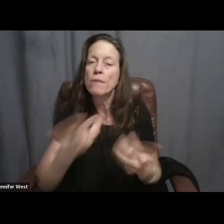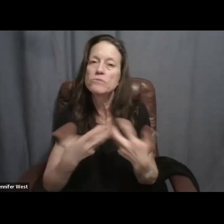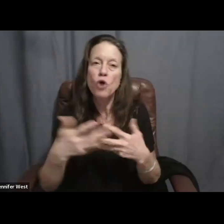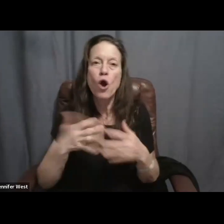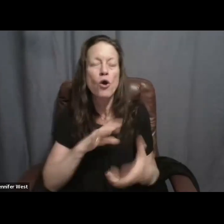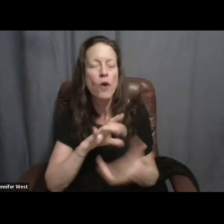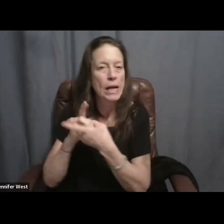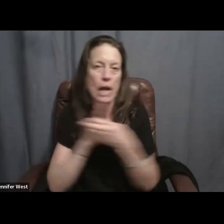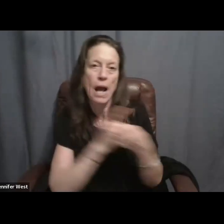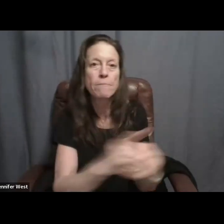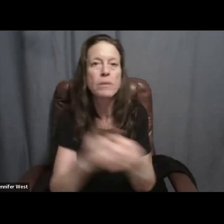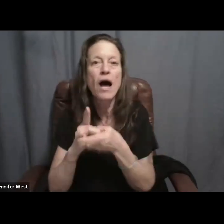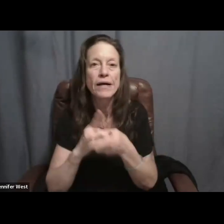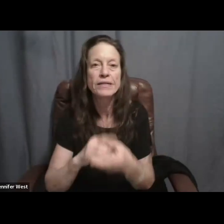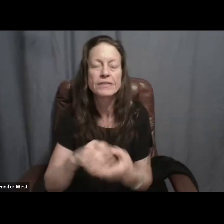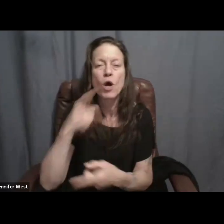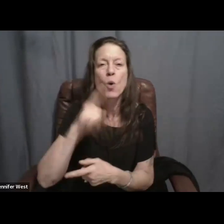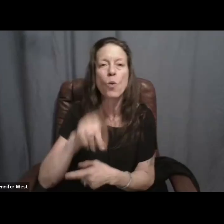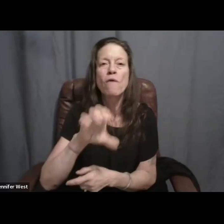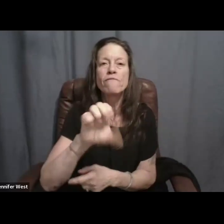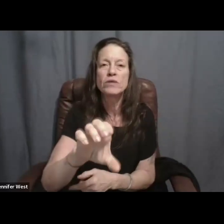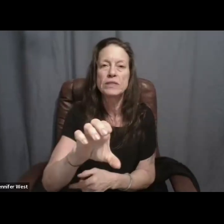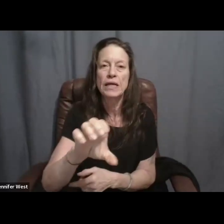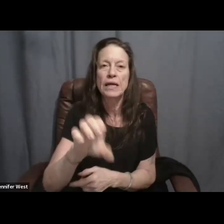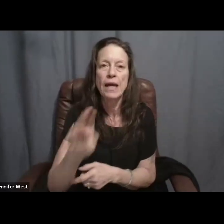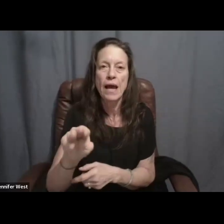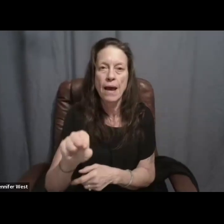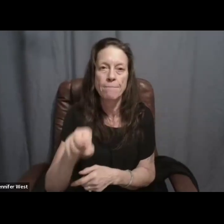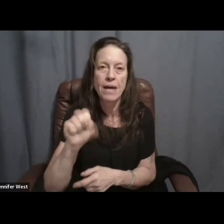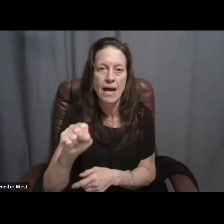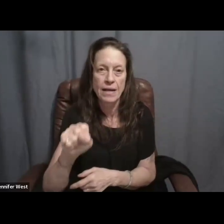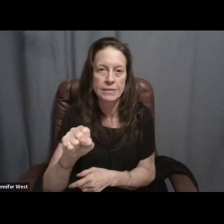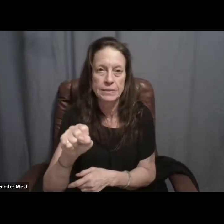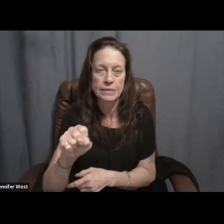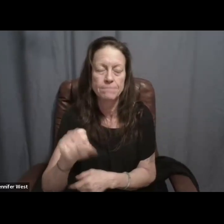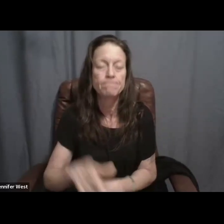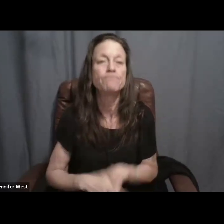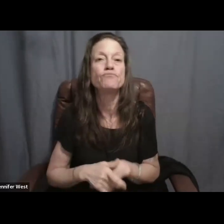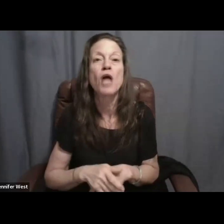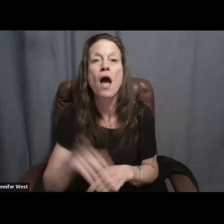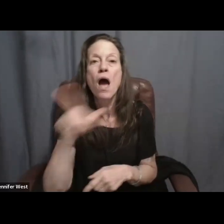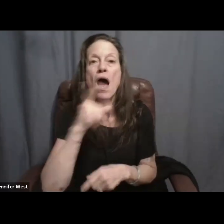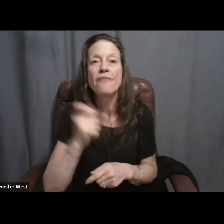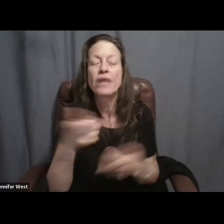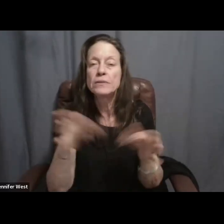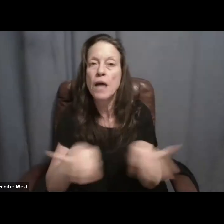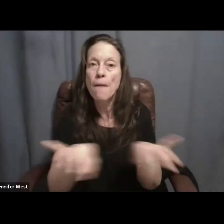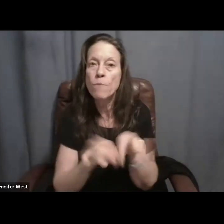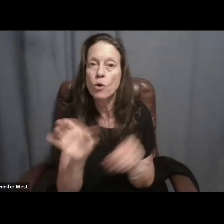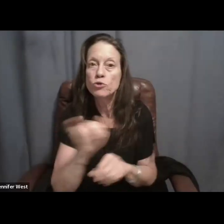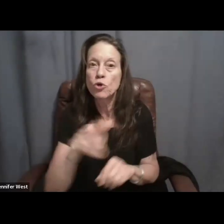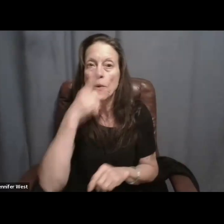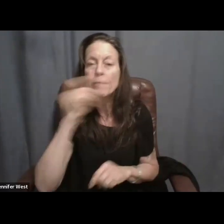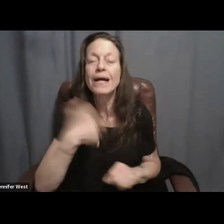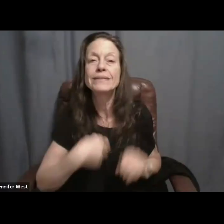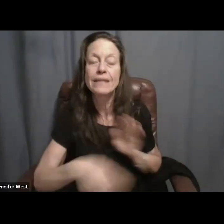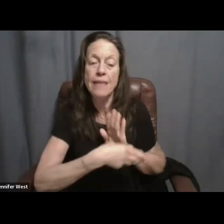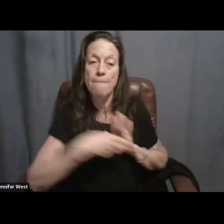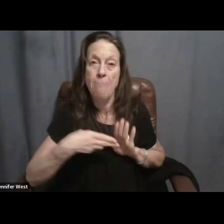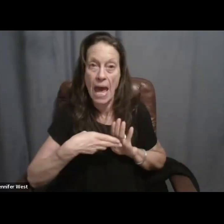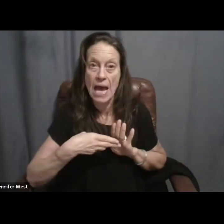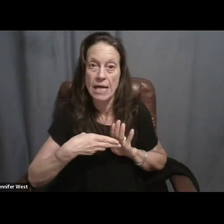or also known as CMS. And that's important too, because of the batch that they get, they have to fall within